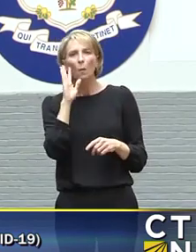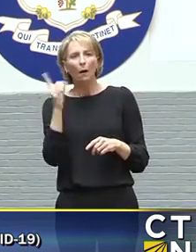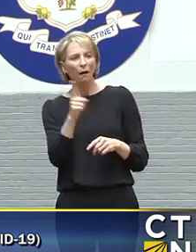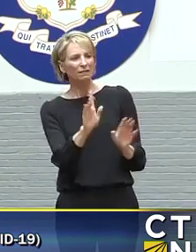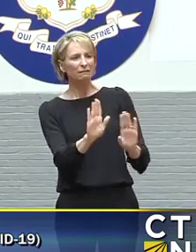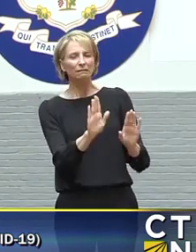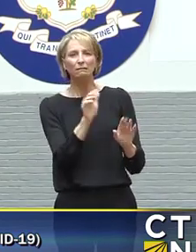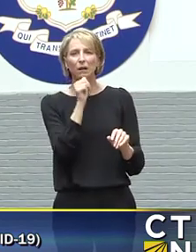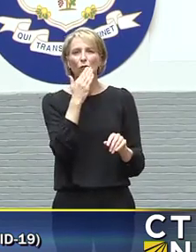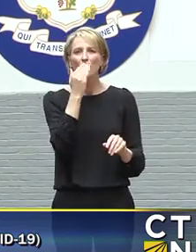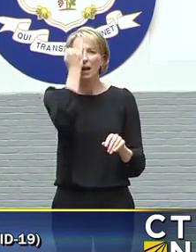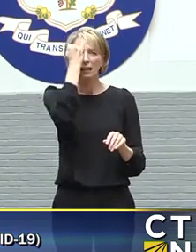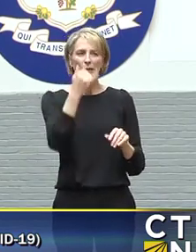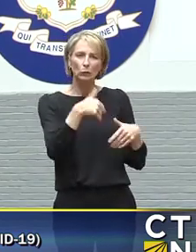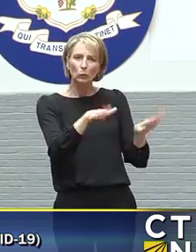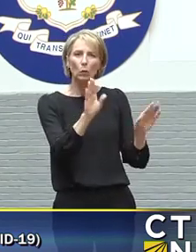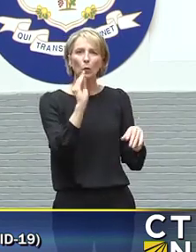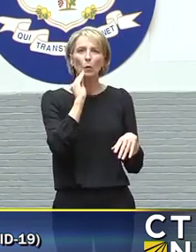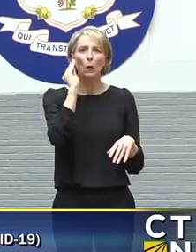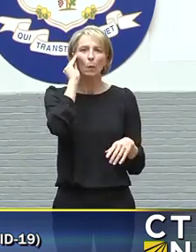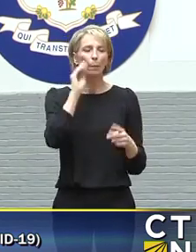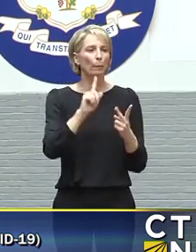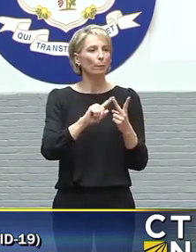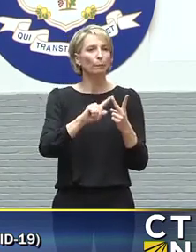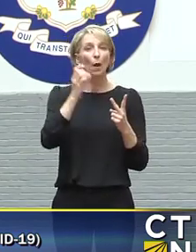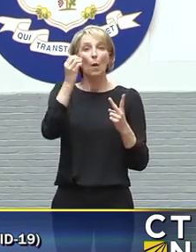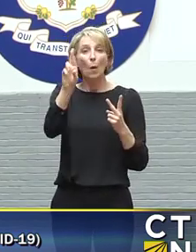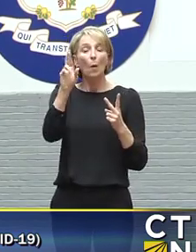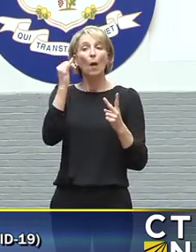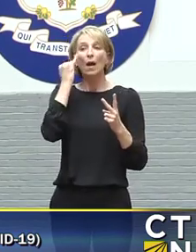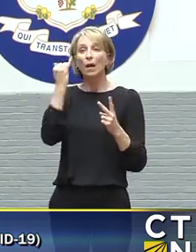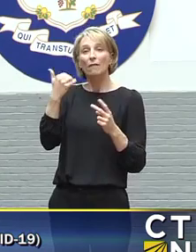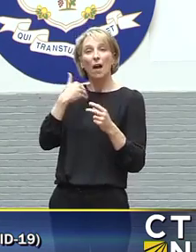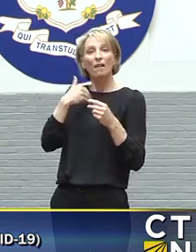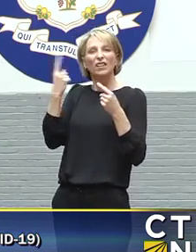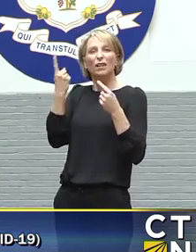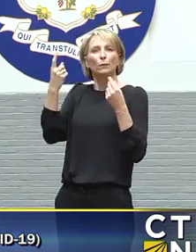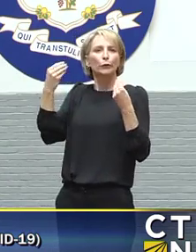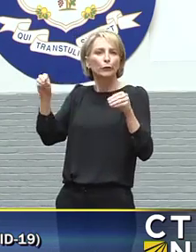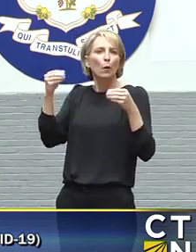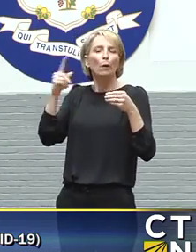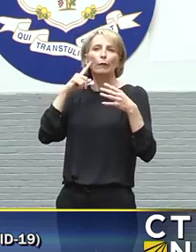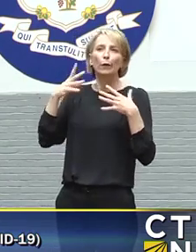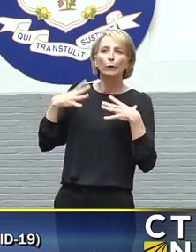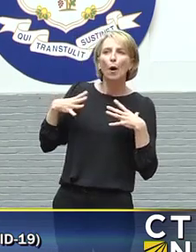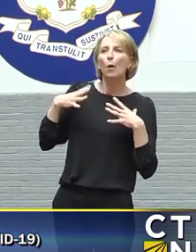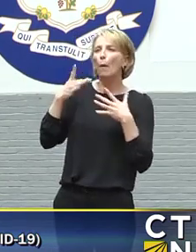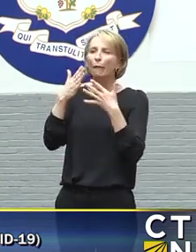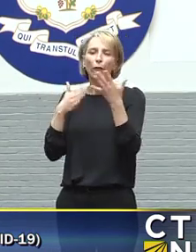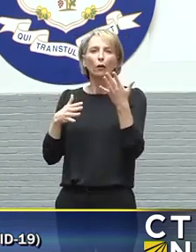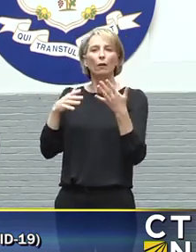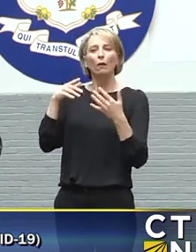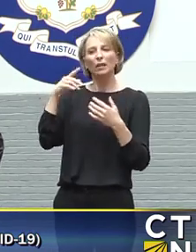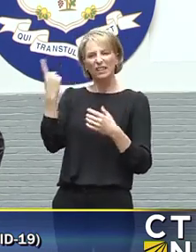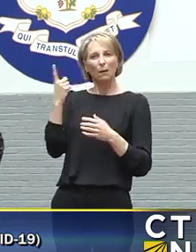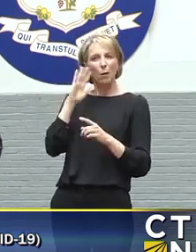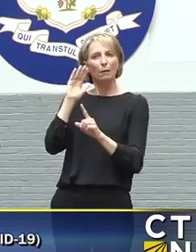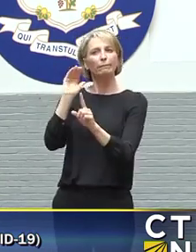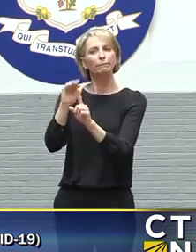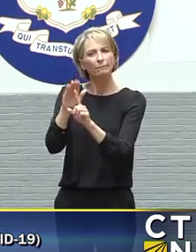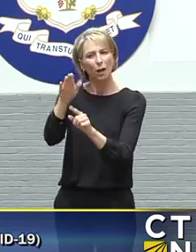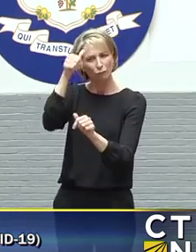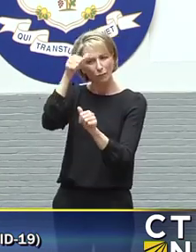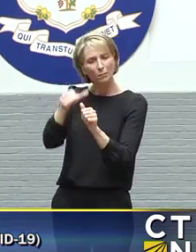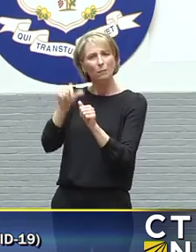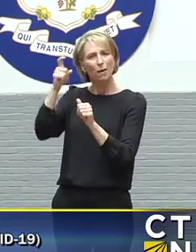community. If there's a local retail store that stays open, it'll be a friendly reminder that the governor has an executive order you